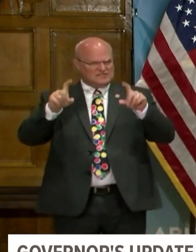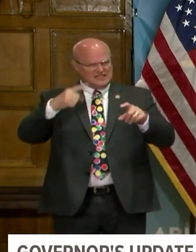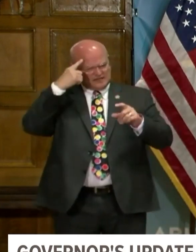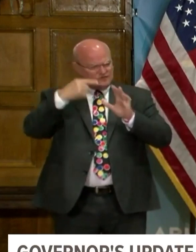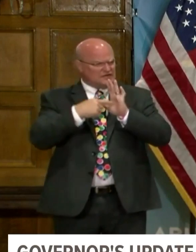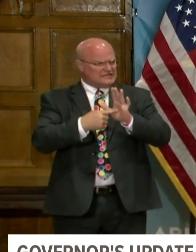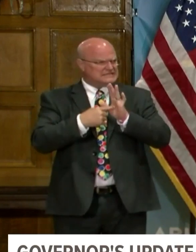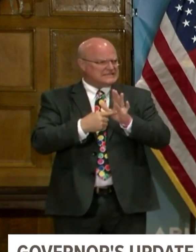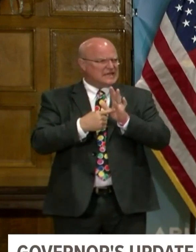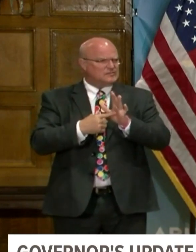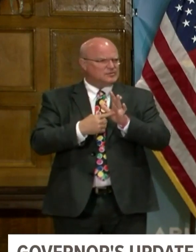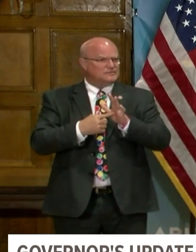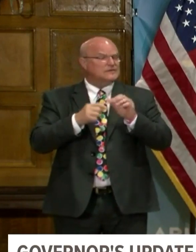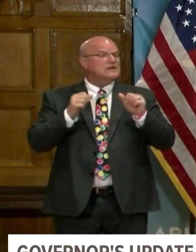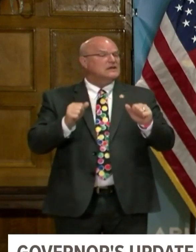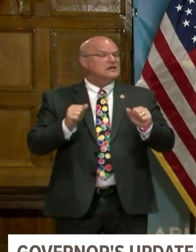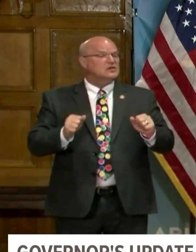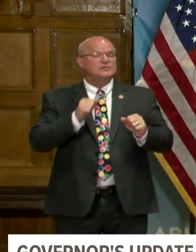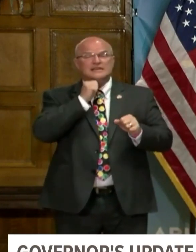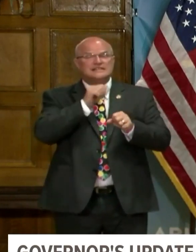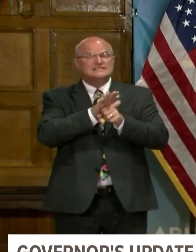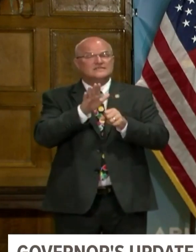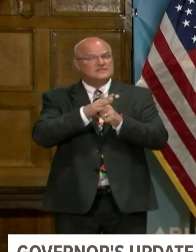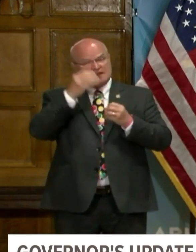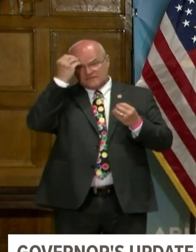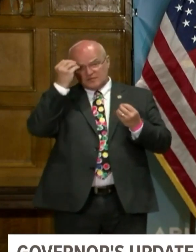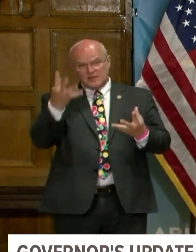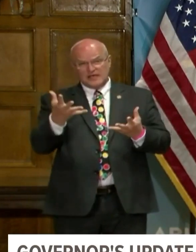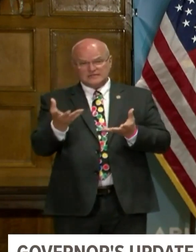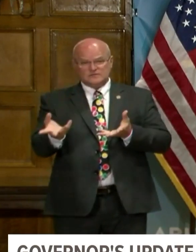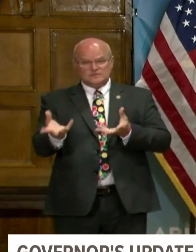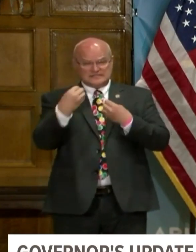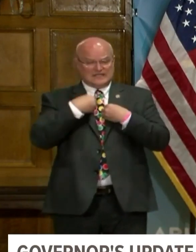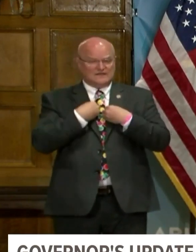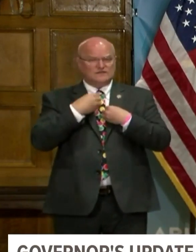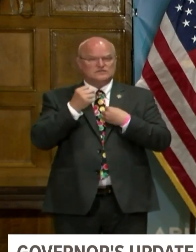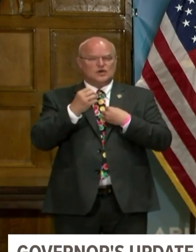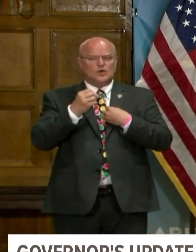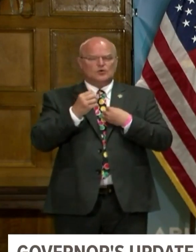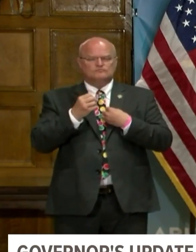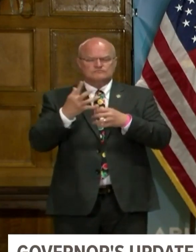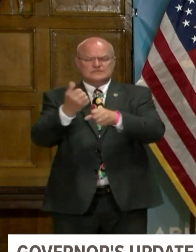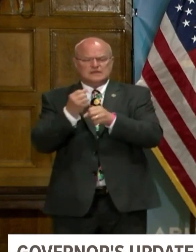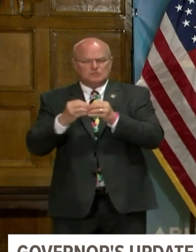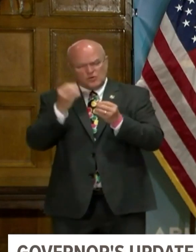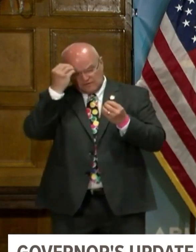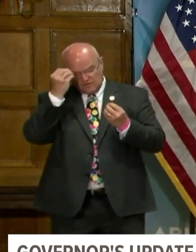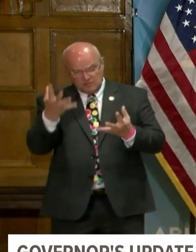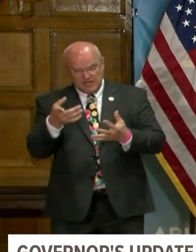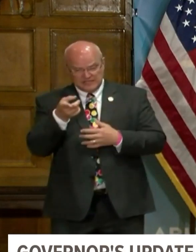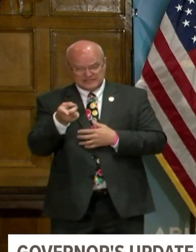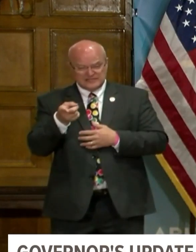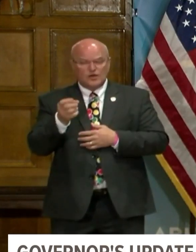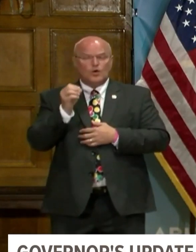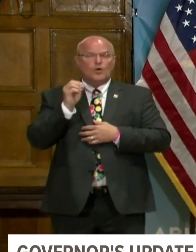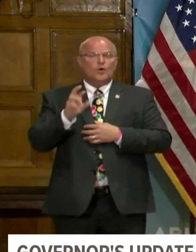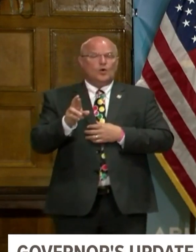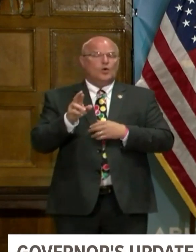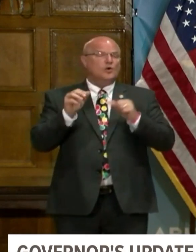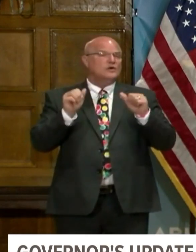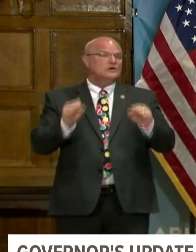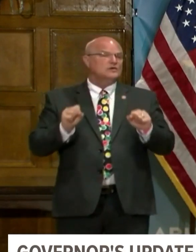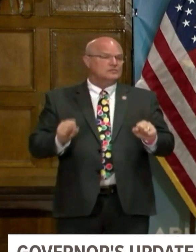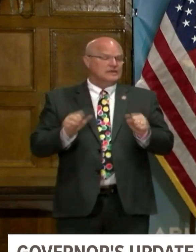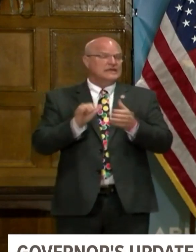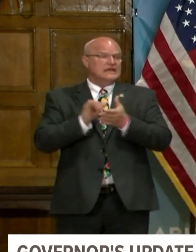For example, it could be insufficient information was submitted, so they've got to get more information, or it